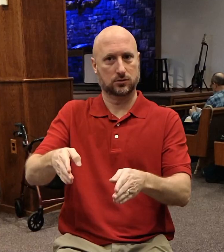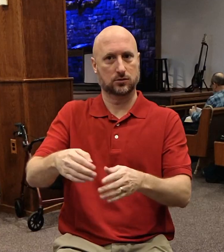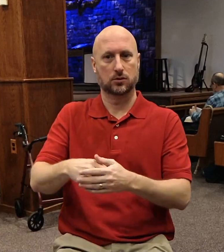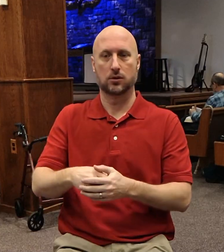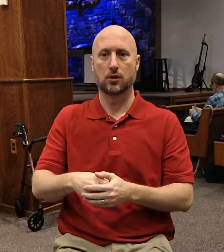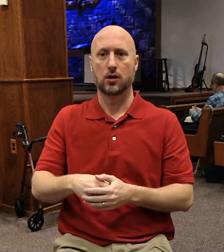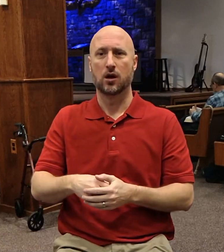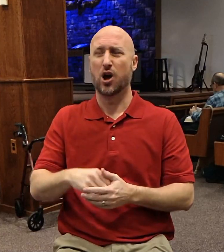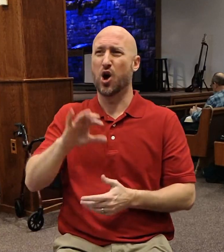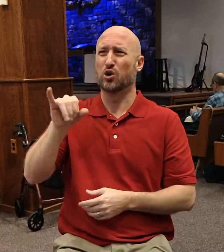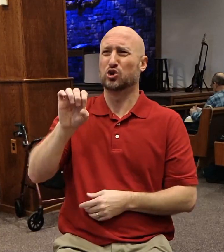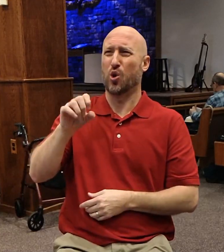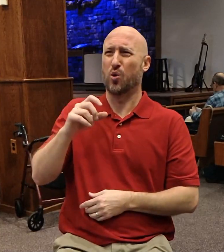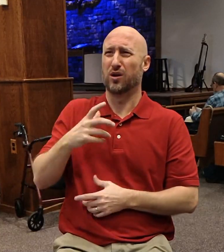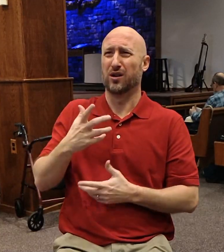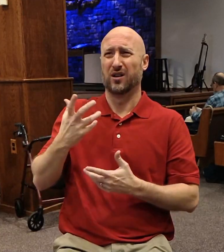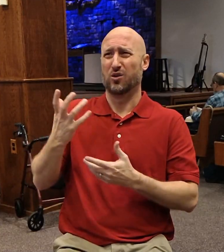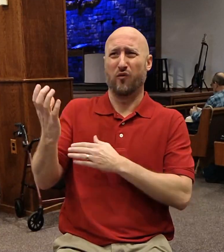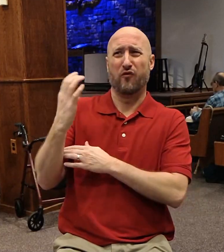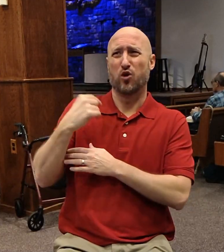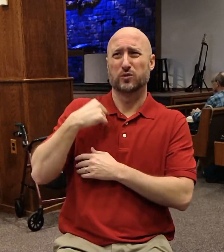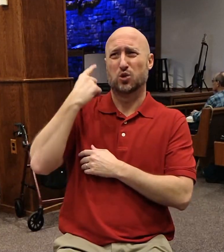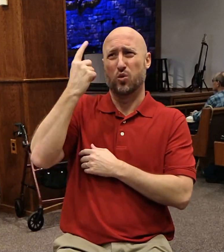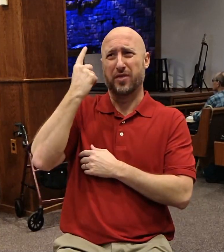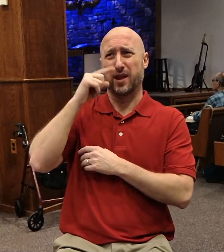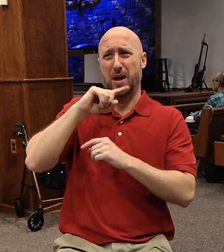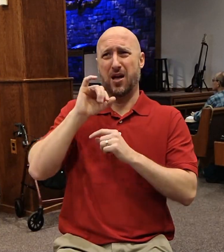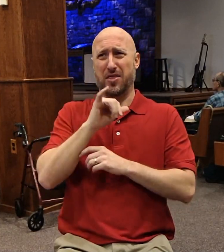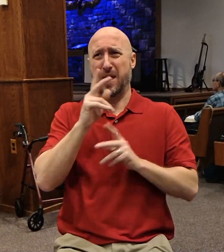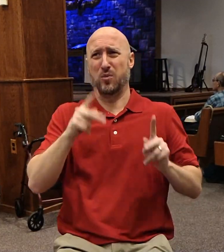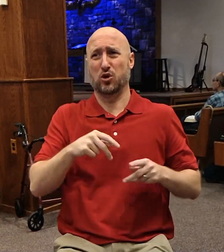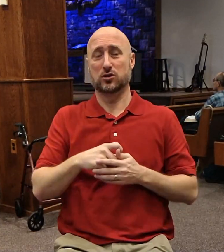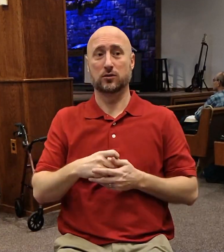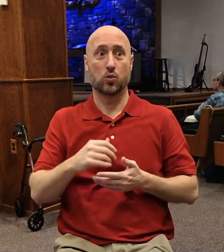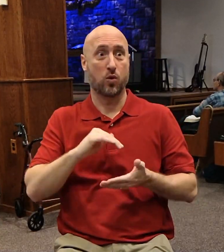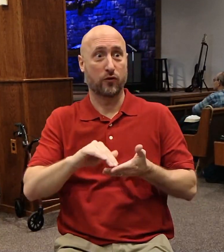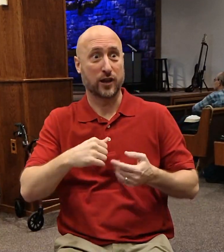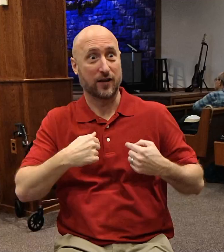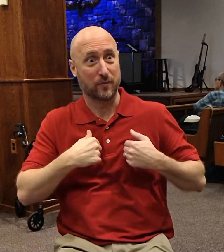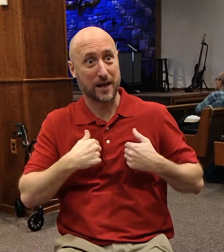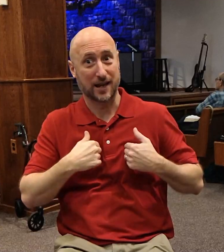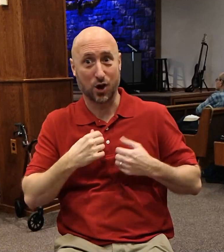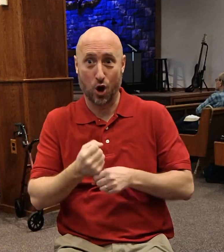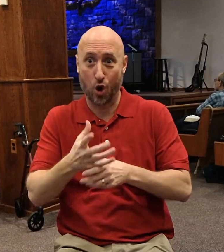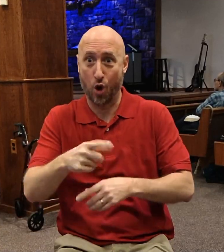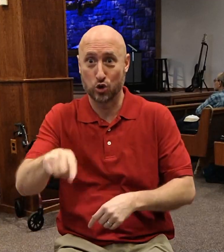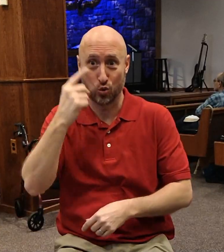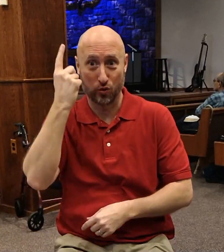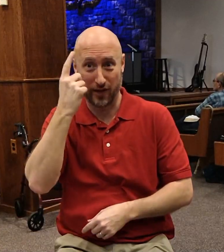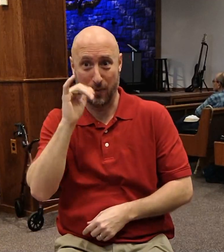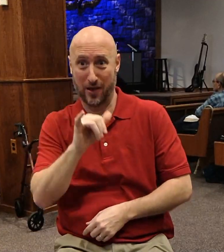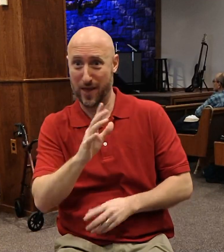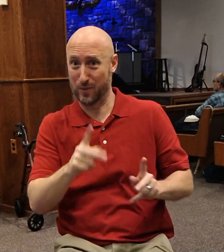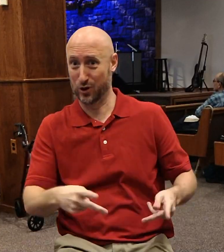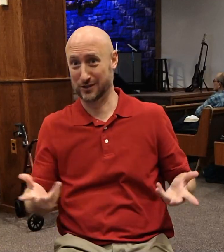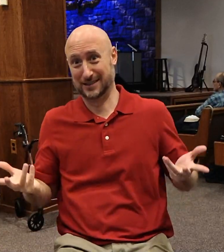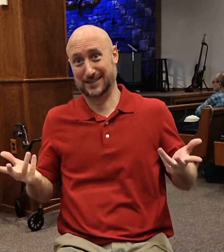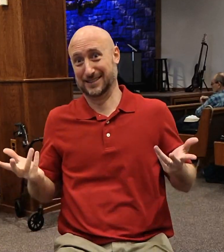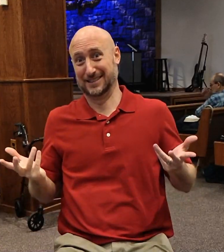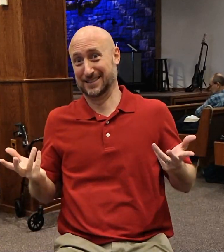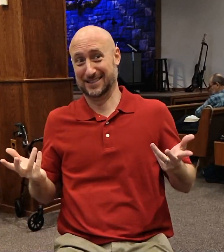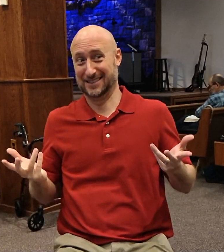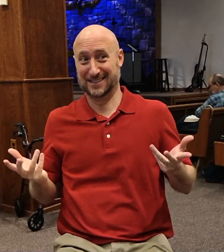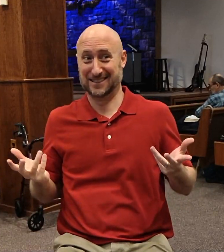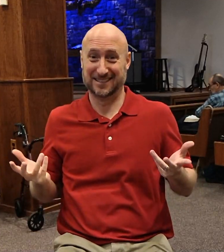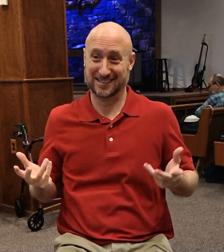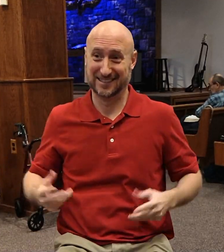Pastor Joe, don't make me think about that person. Well, forgive me for making you think about that person you need to forgive. Because we're offended in